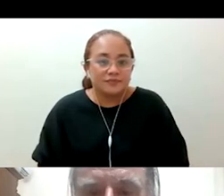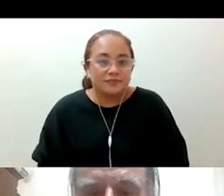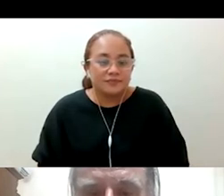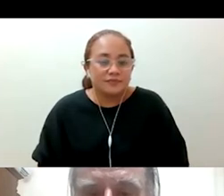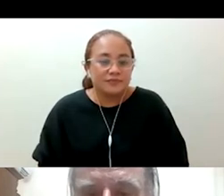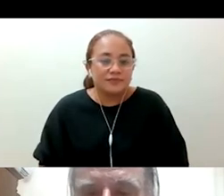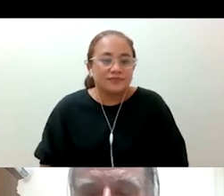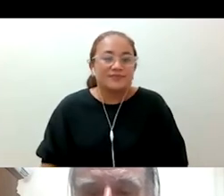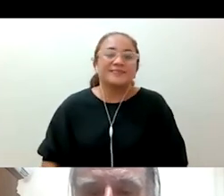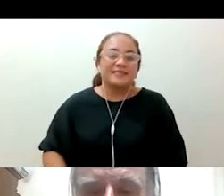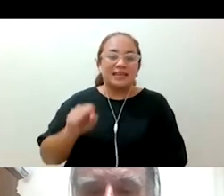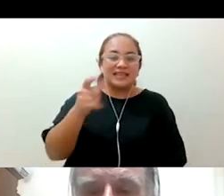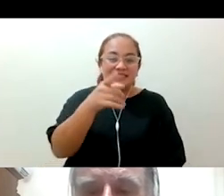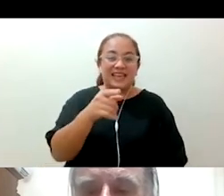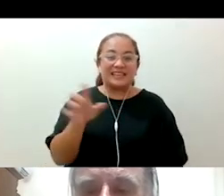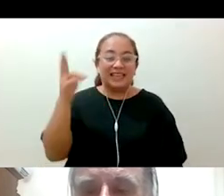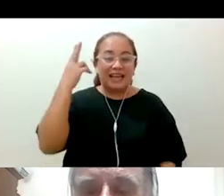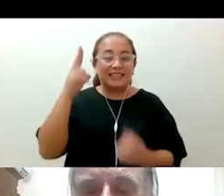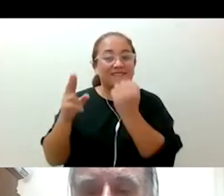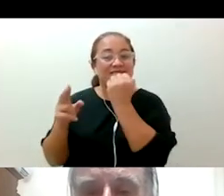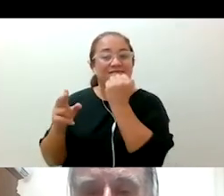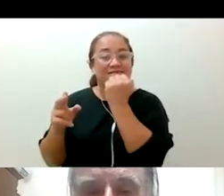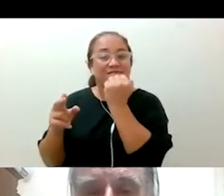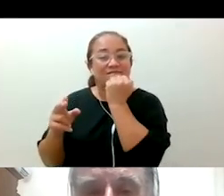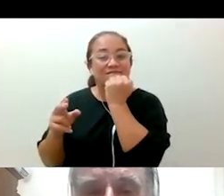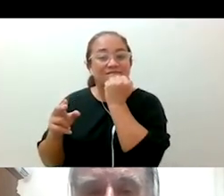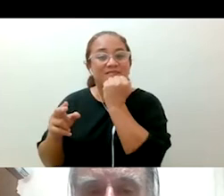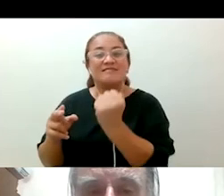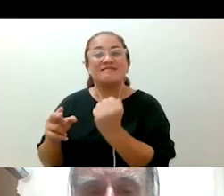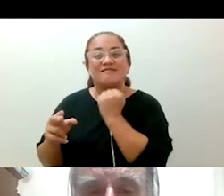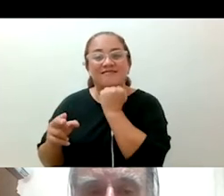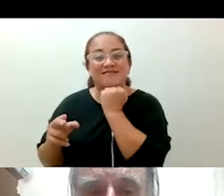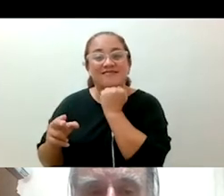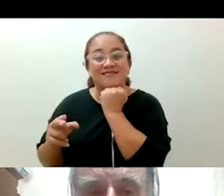Yeah, we have paternal uncle first and then wrong in this chart